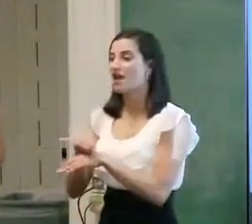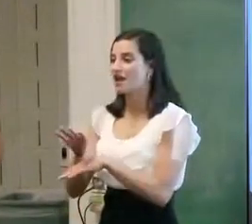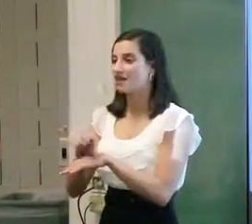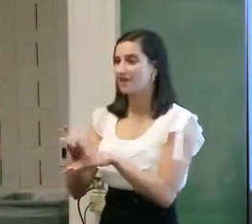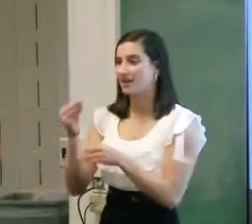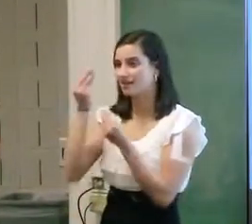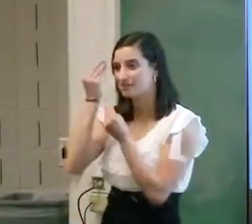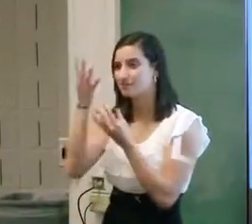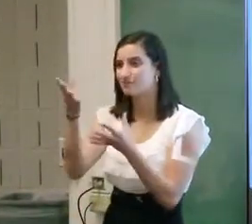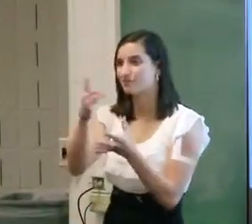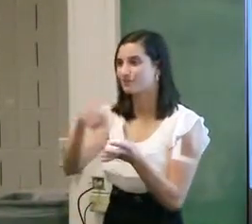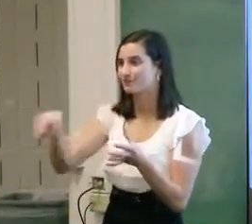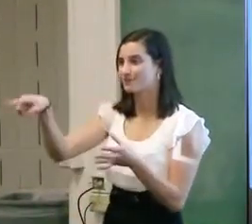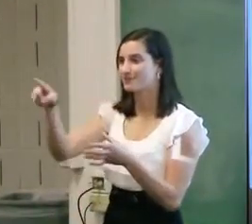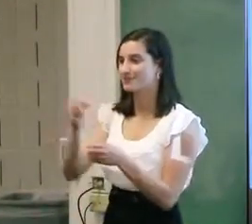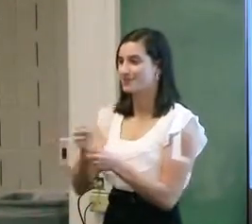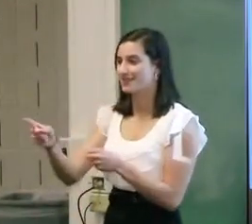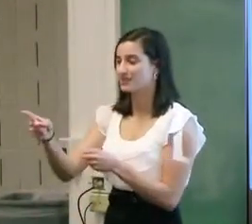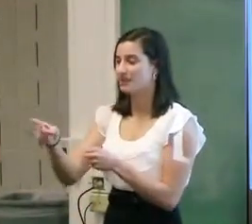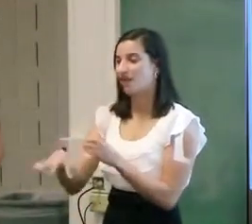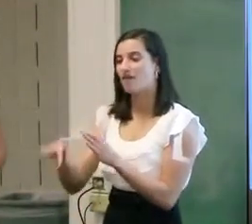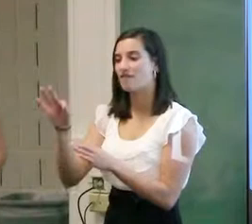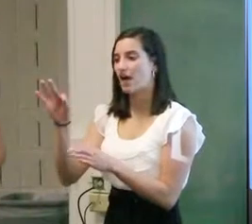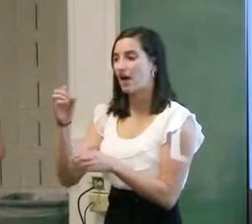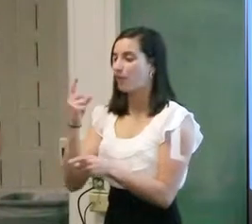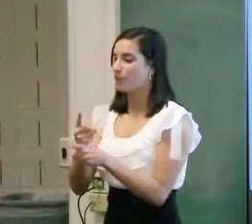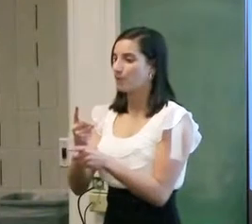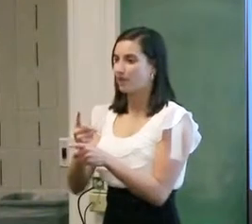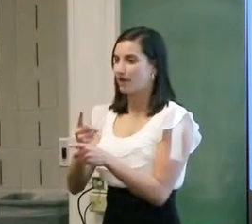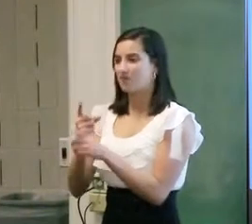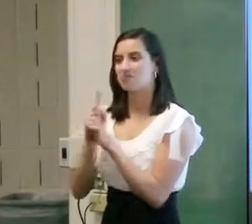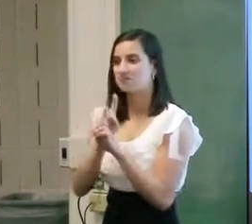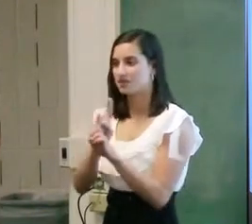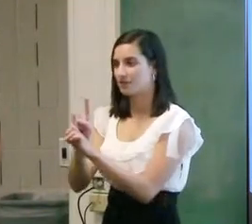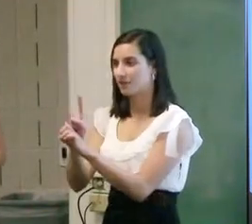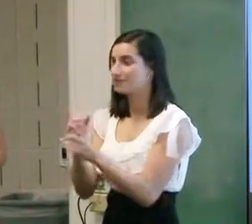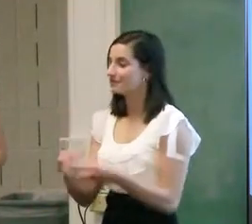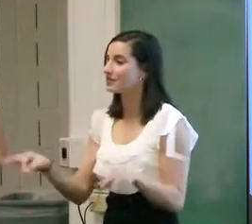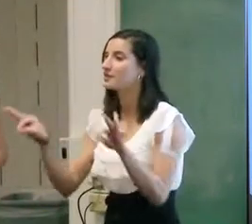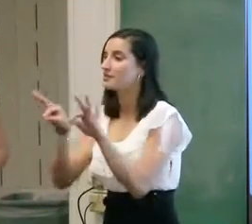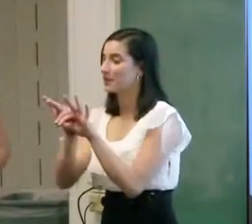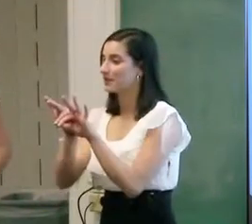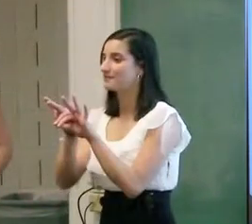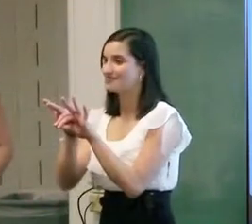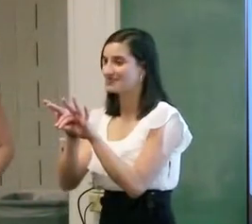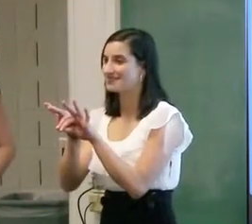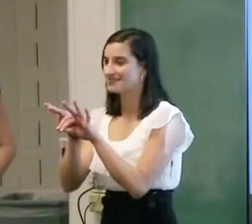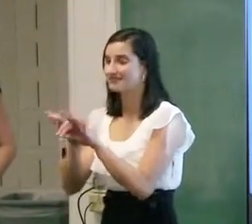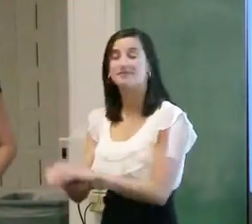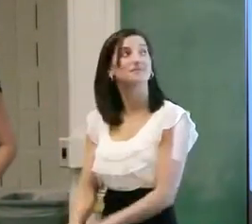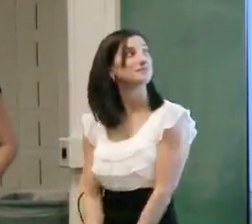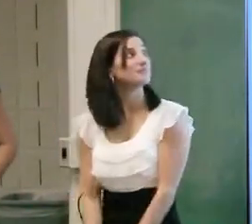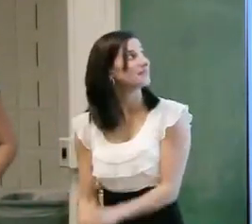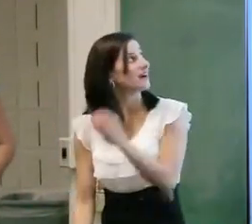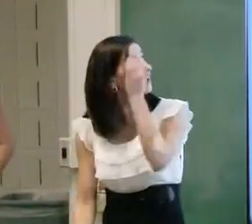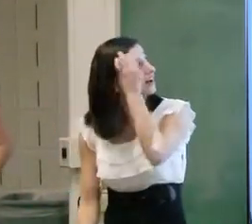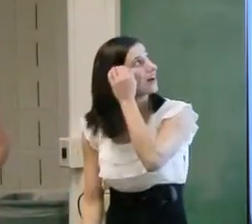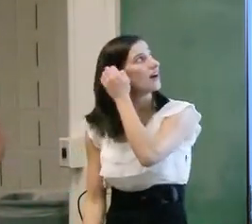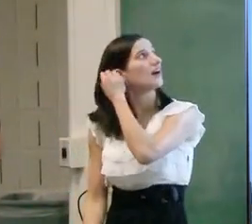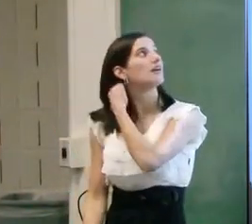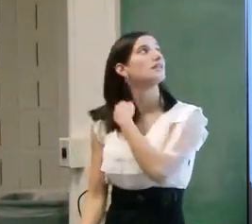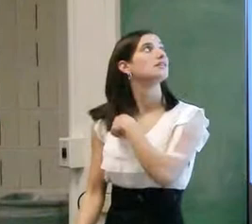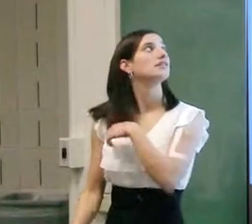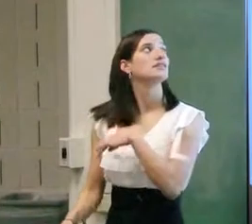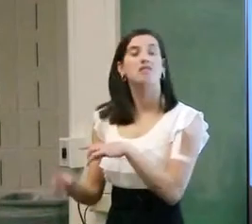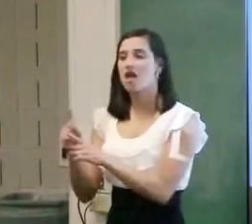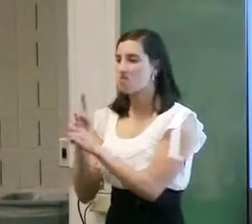Advice for next year: find the right mentor. It's really important. We keep saying that. You're going to be spending a lot